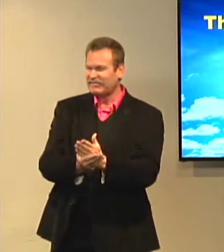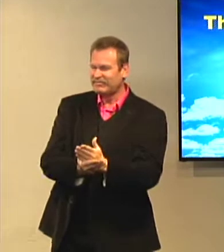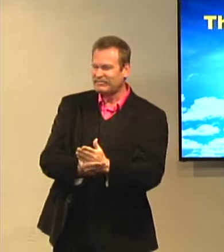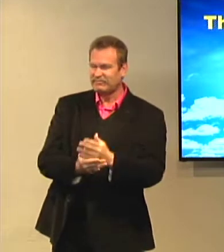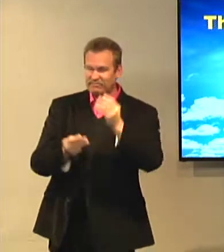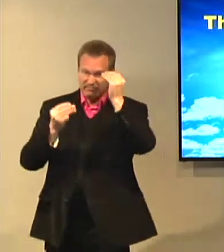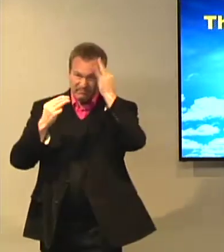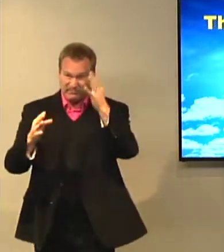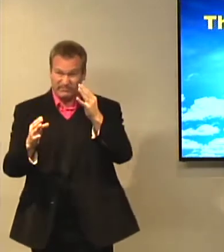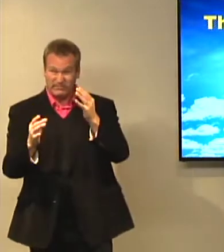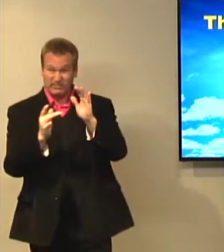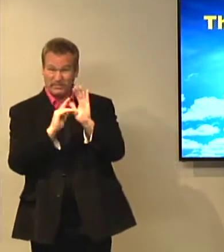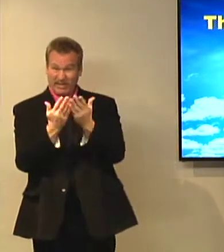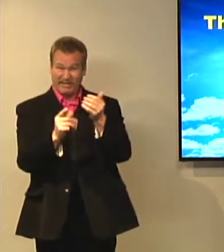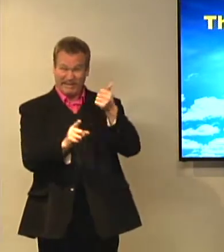never stops.